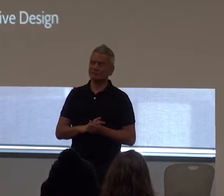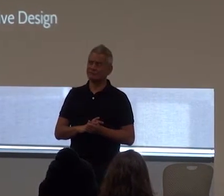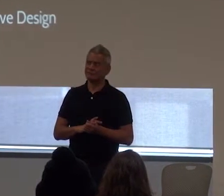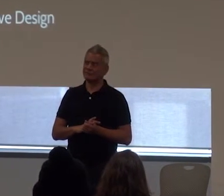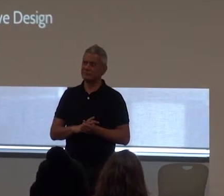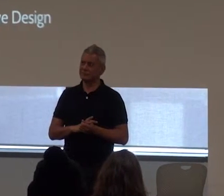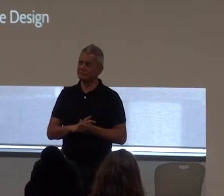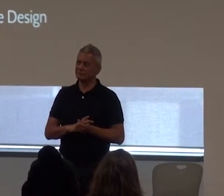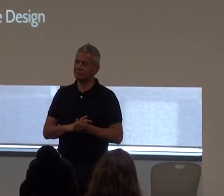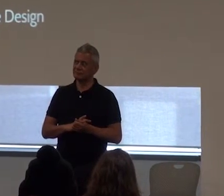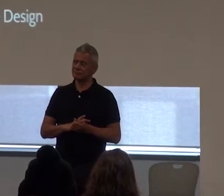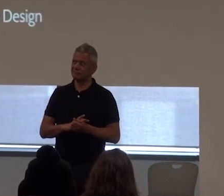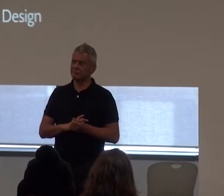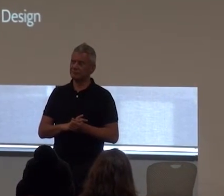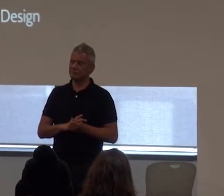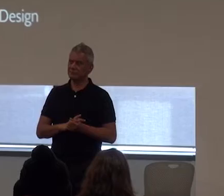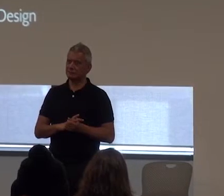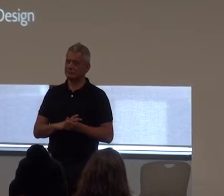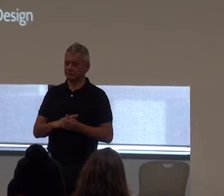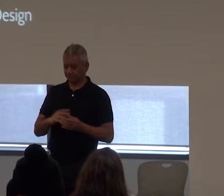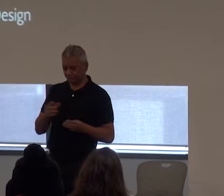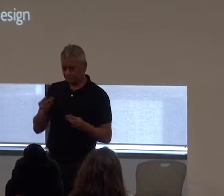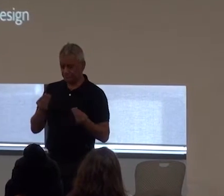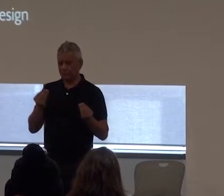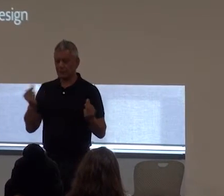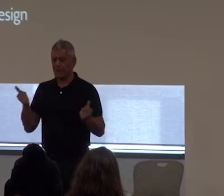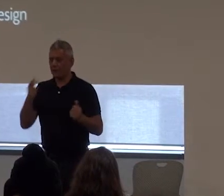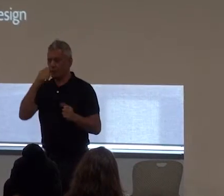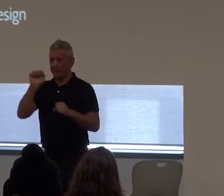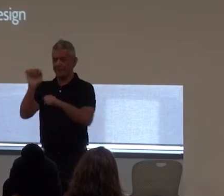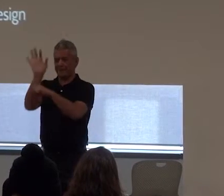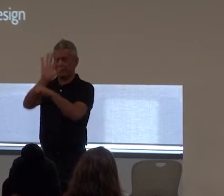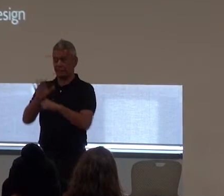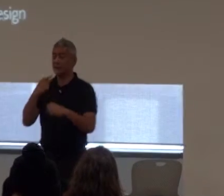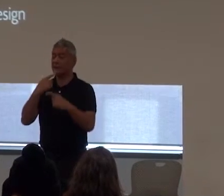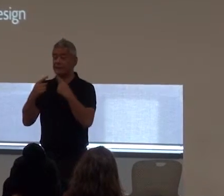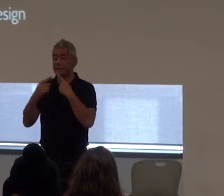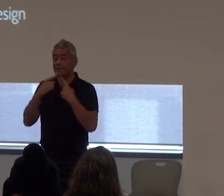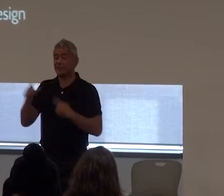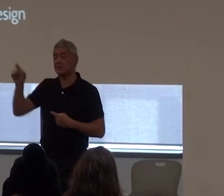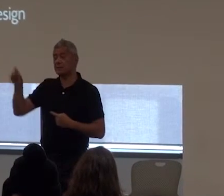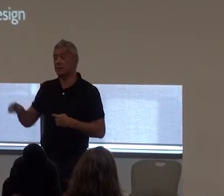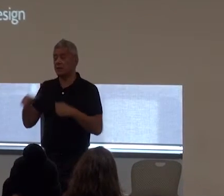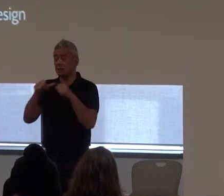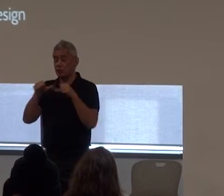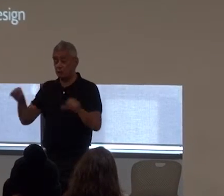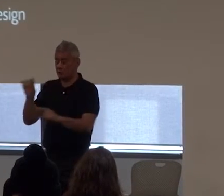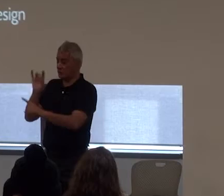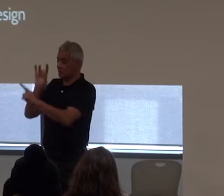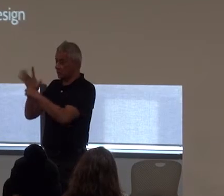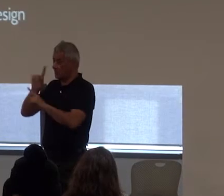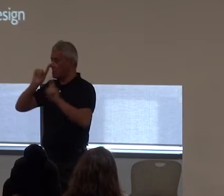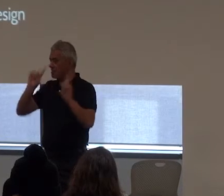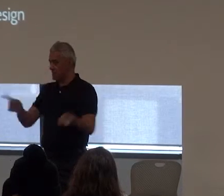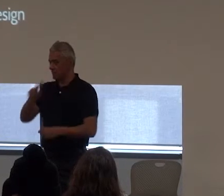form that the user can't see. So if someone was using a screen reader, for example, a sighted person wouldn't see this